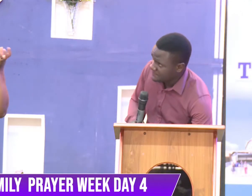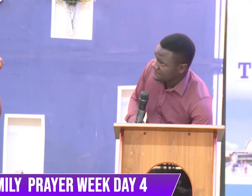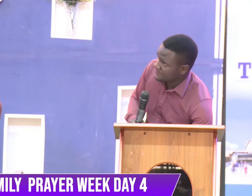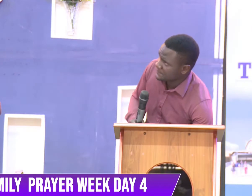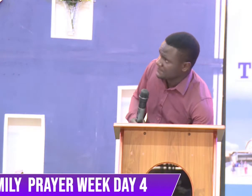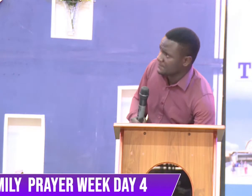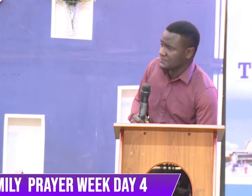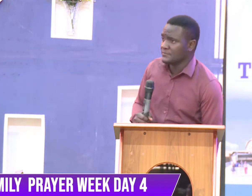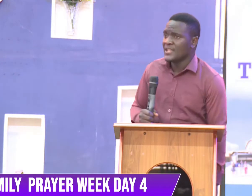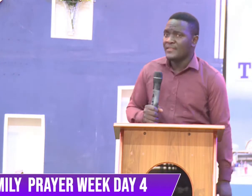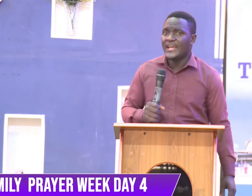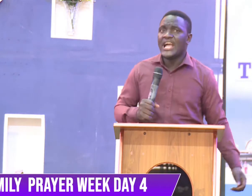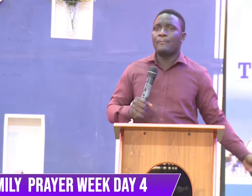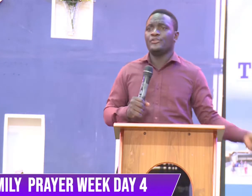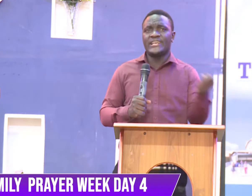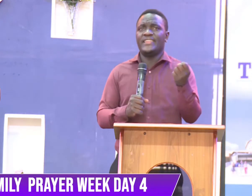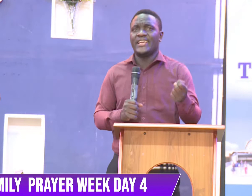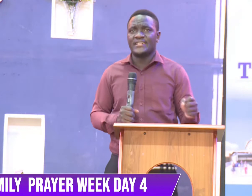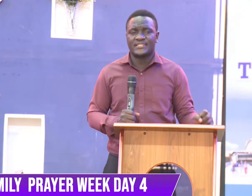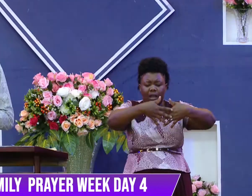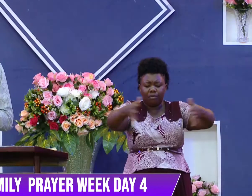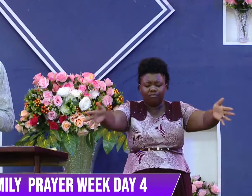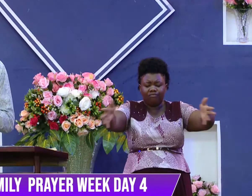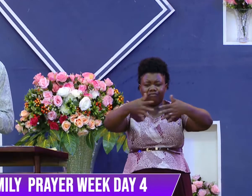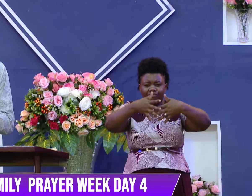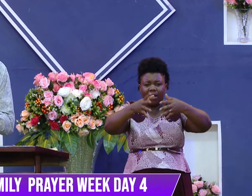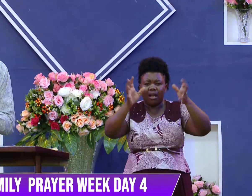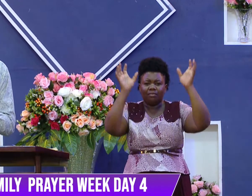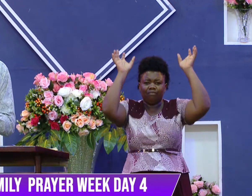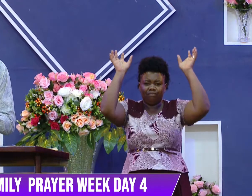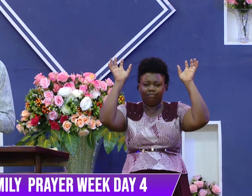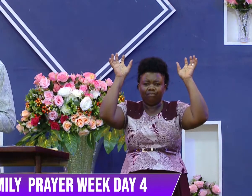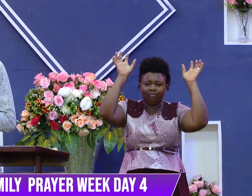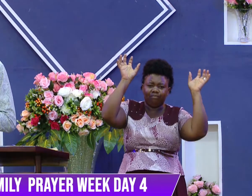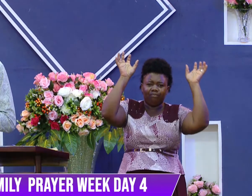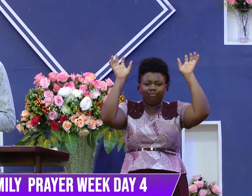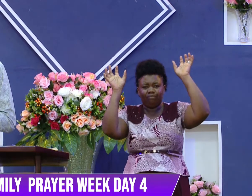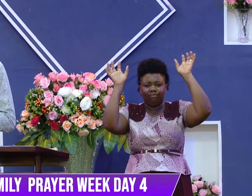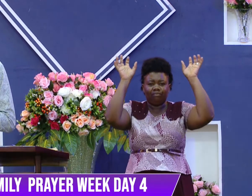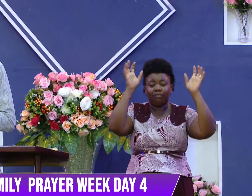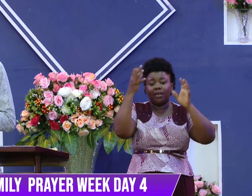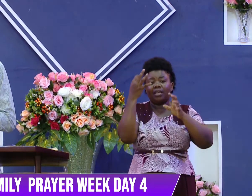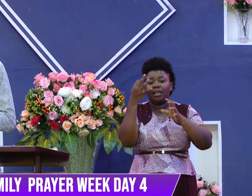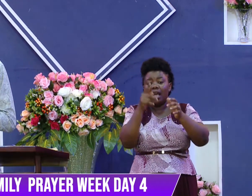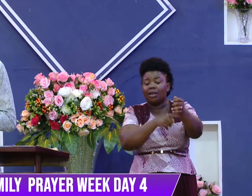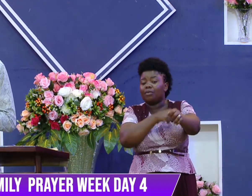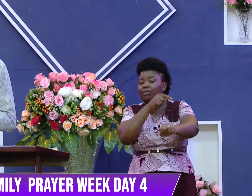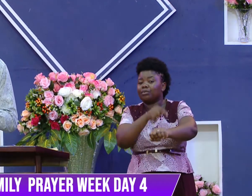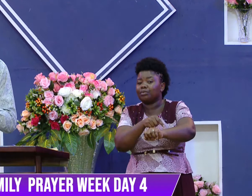gate. That he uprooted the gate. And walked with it